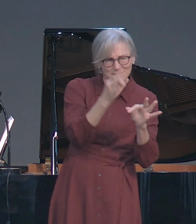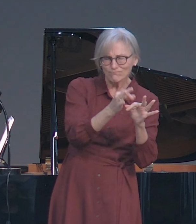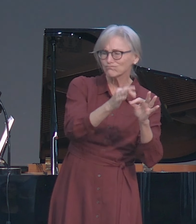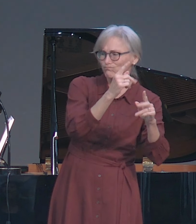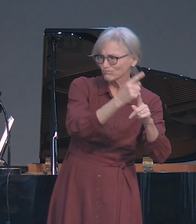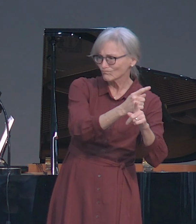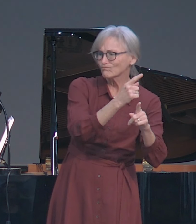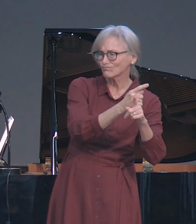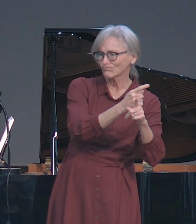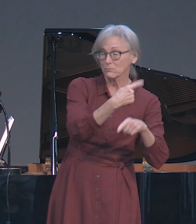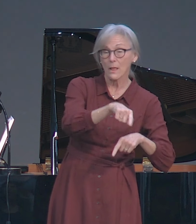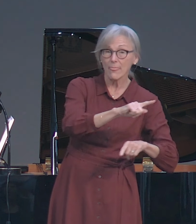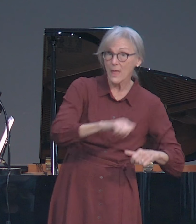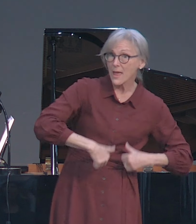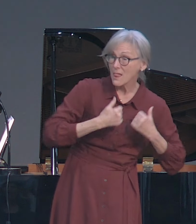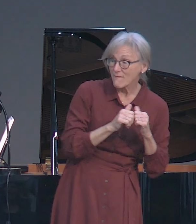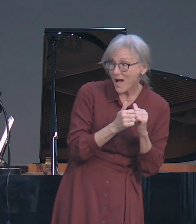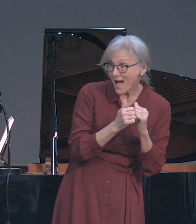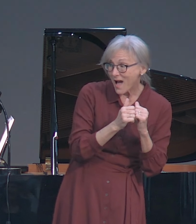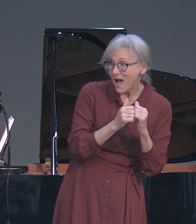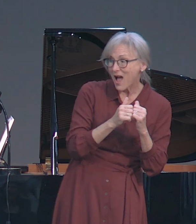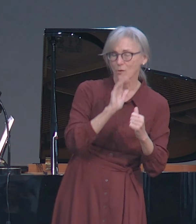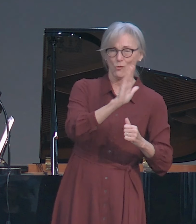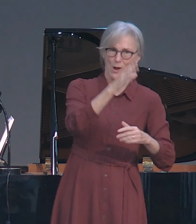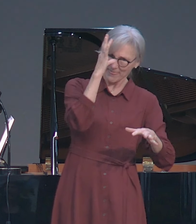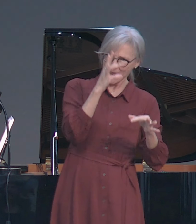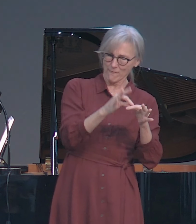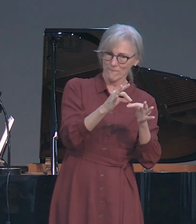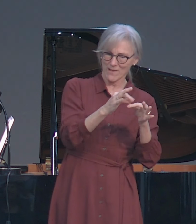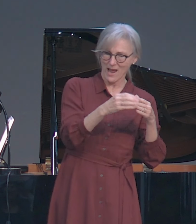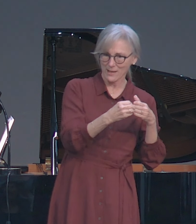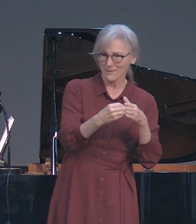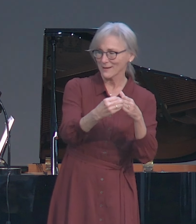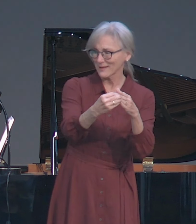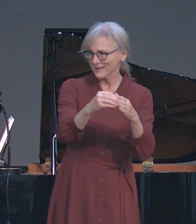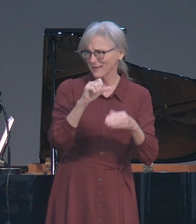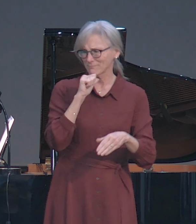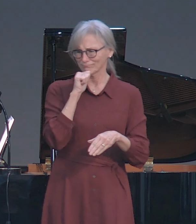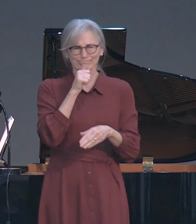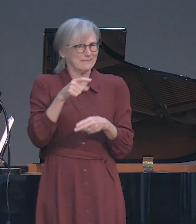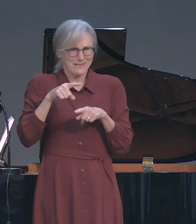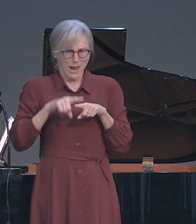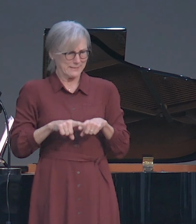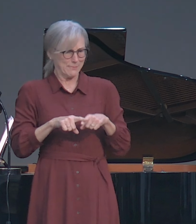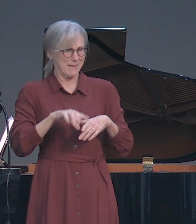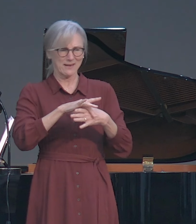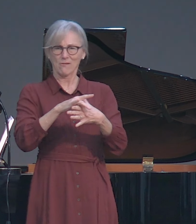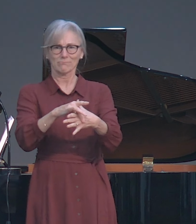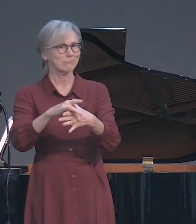faithfulness, who walk by faith and not by sight.